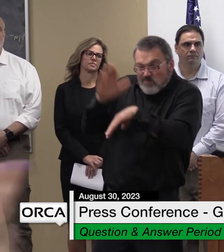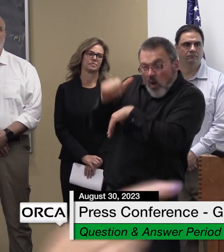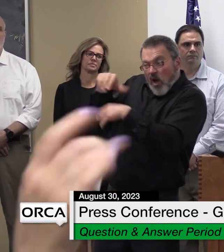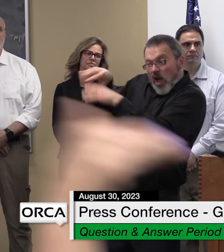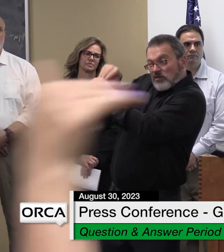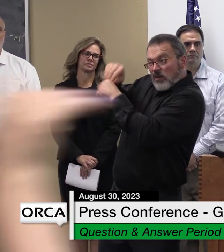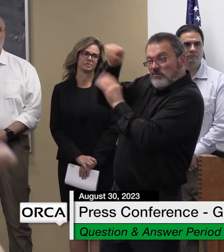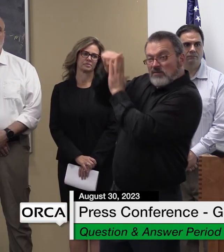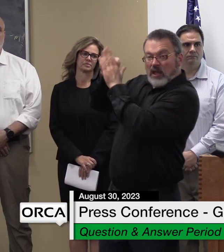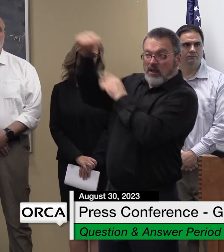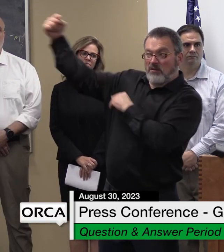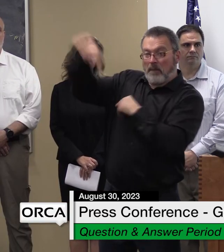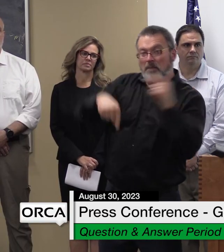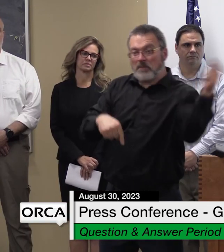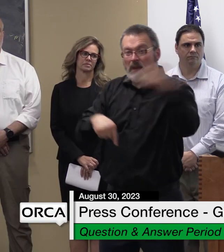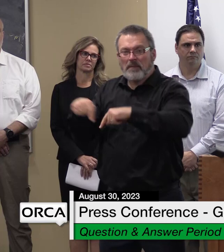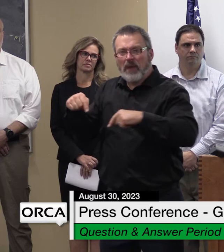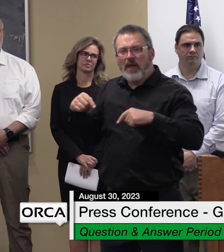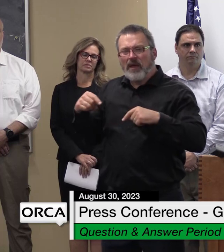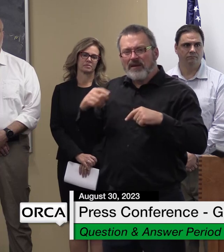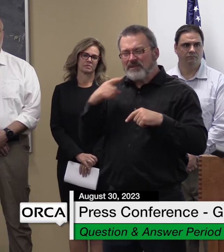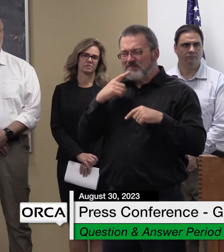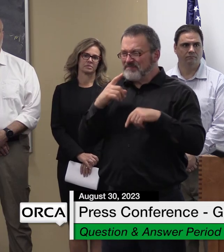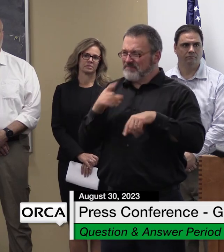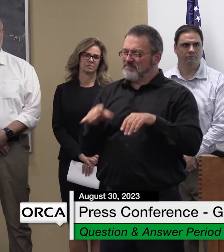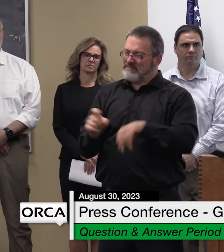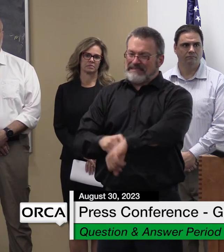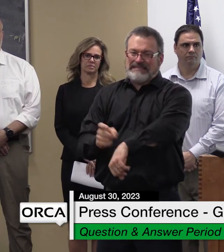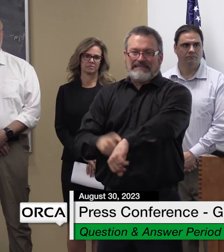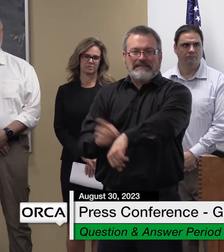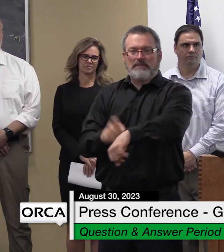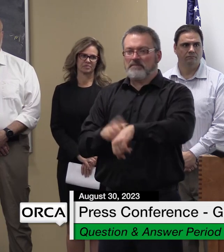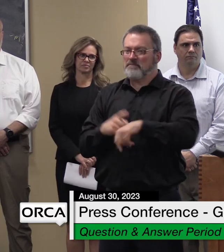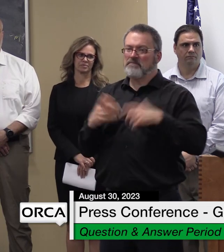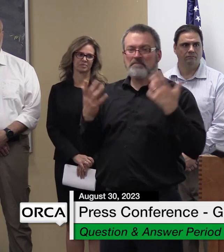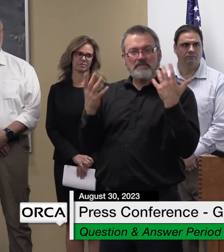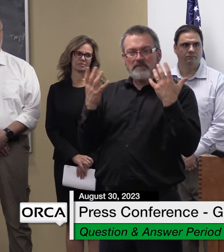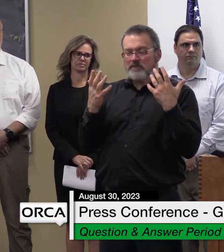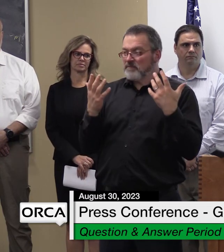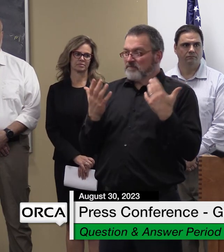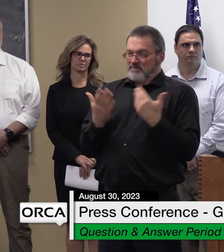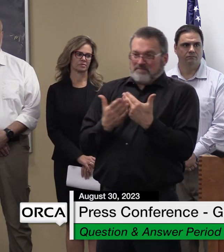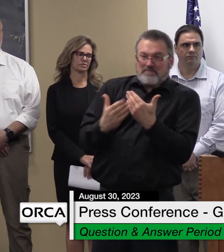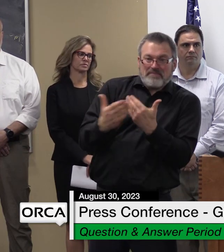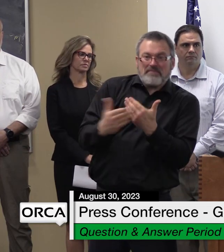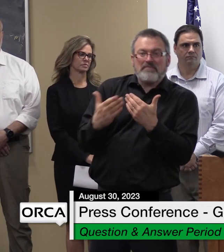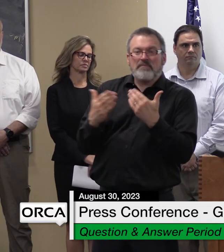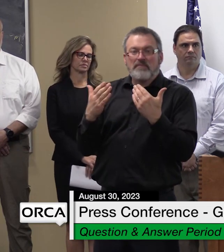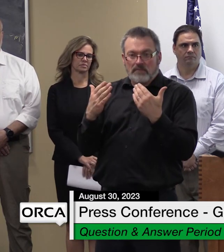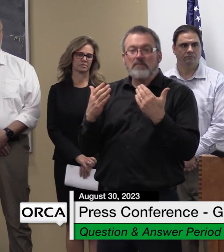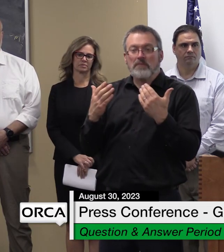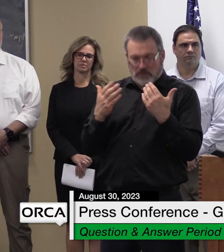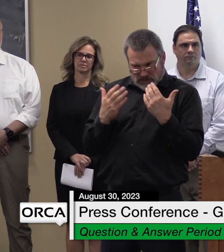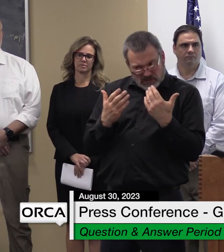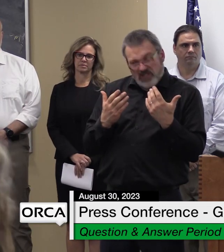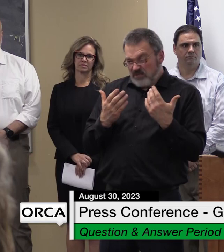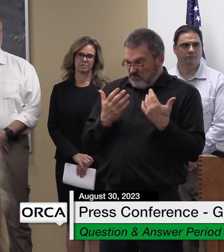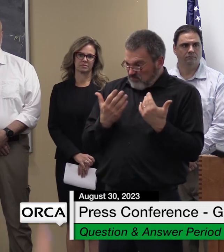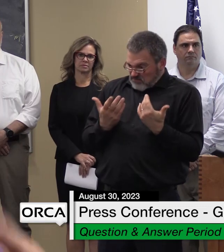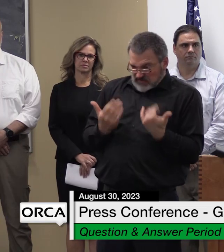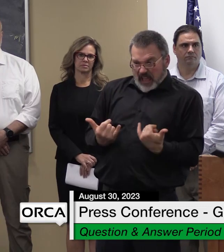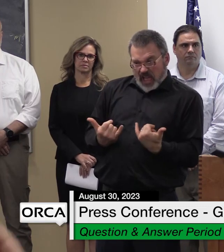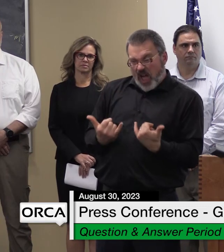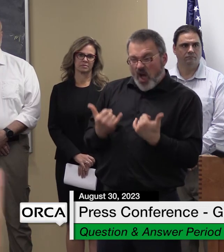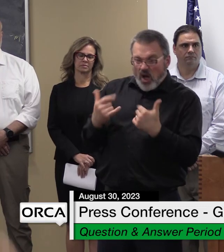that's going to be critical for not only right now, but the next few weeks and into the